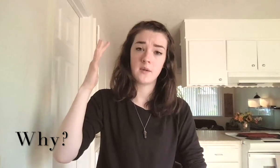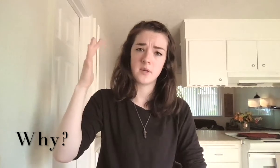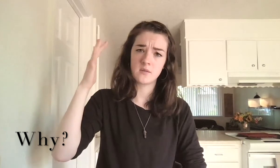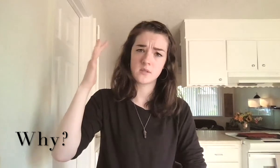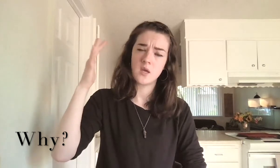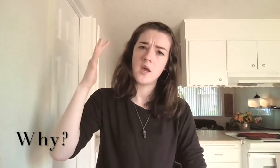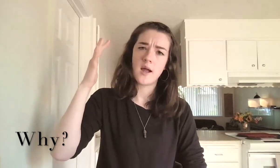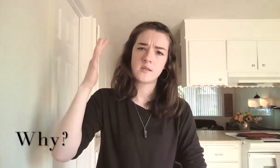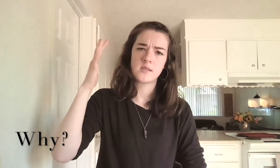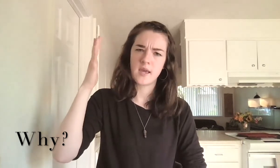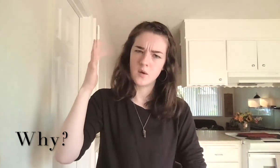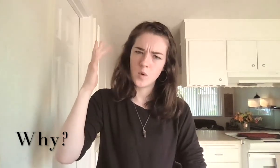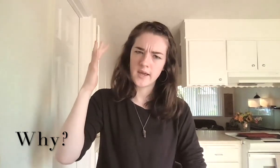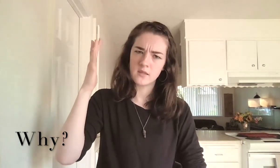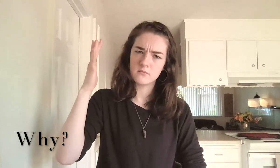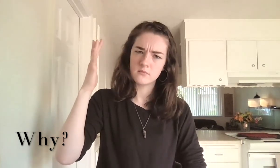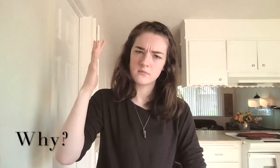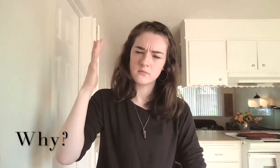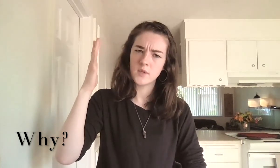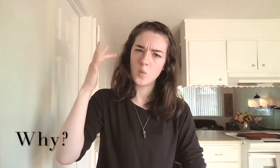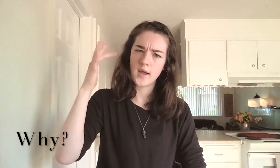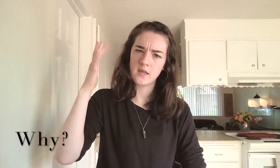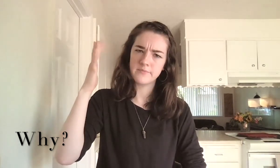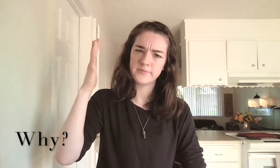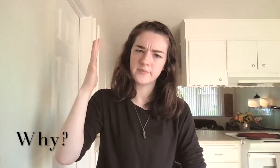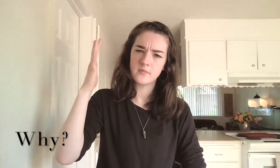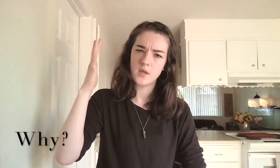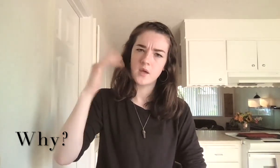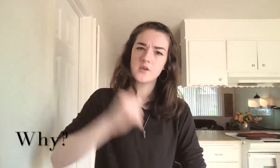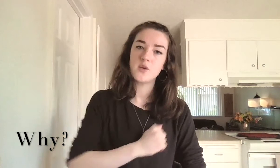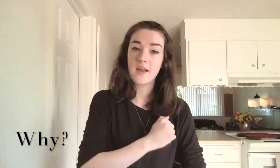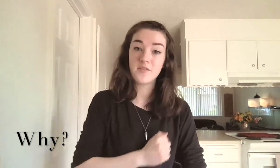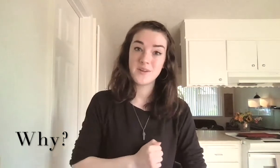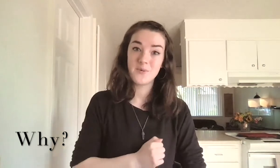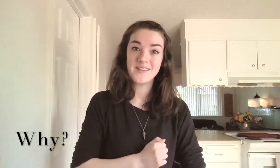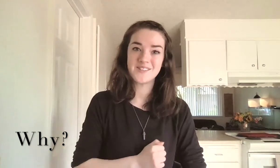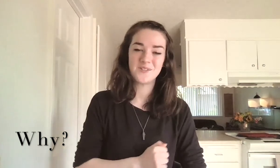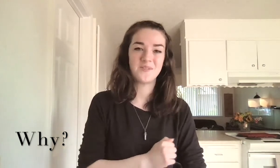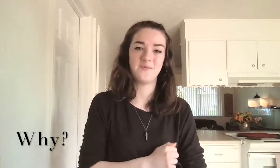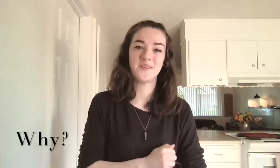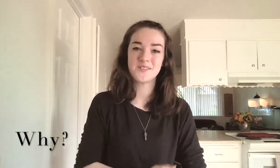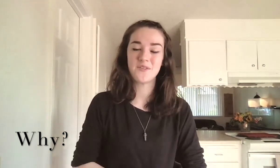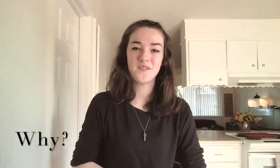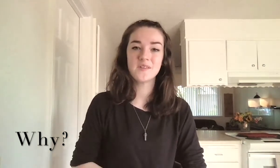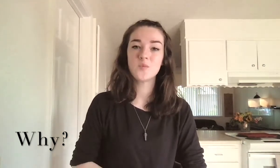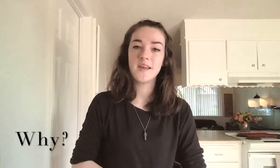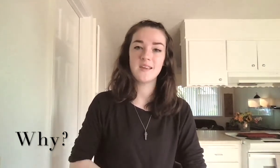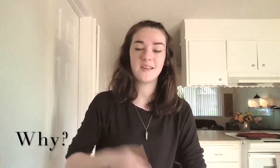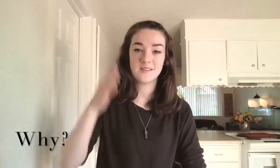eyebrows and say why? Why? So you have three ways to do that one. So the first way is touching